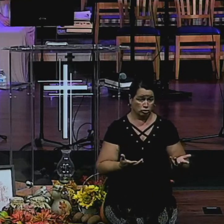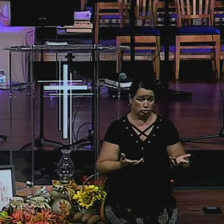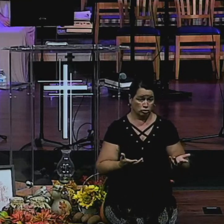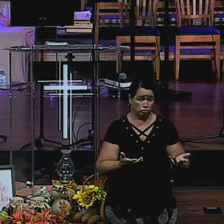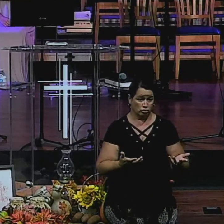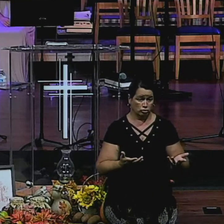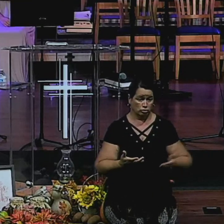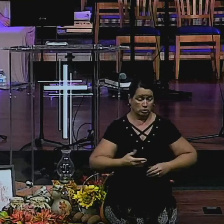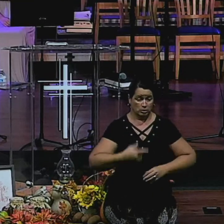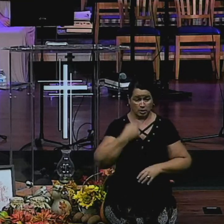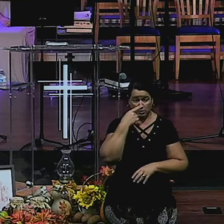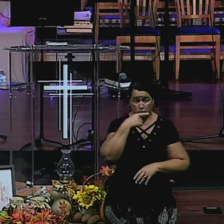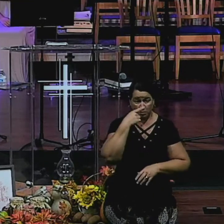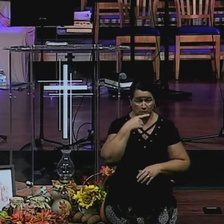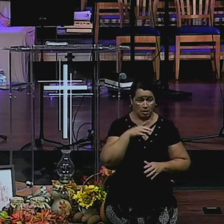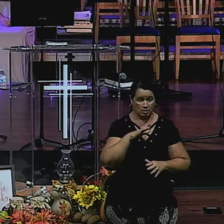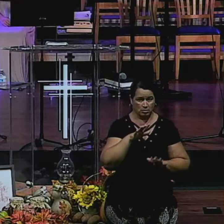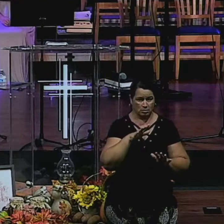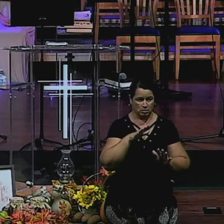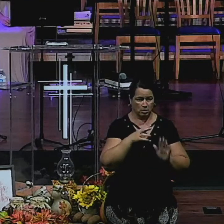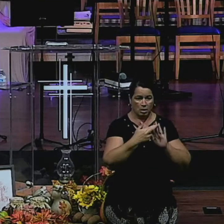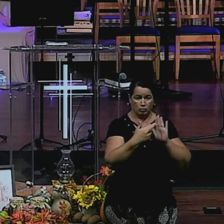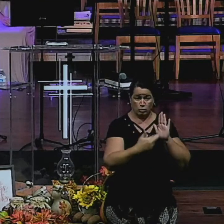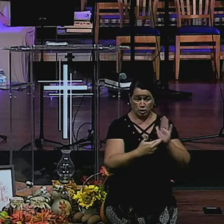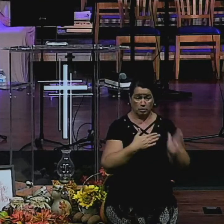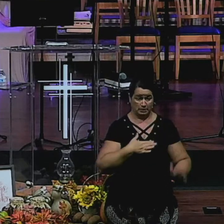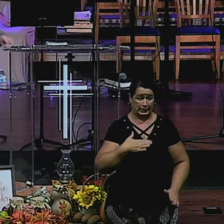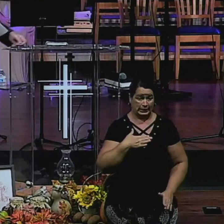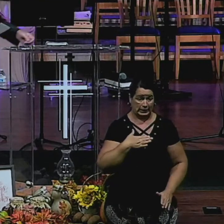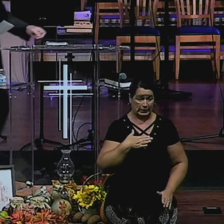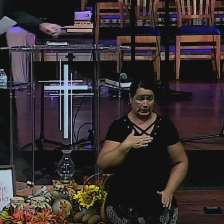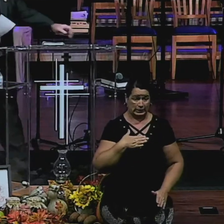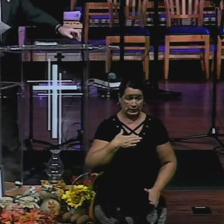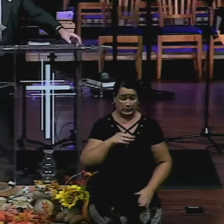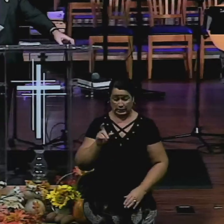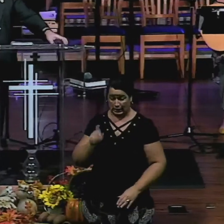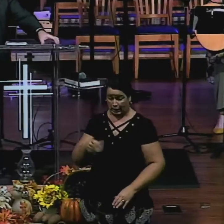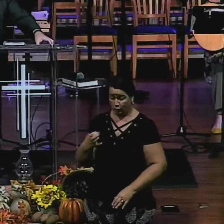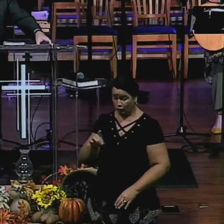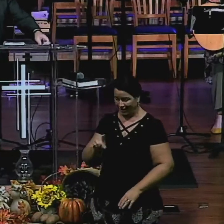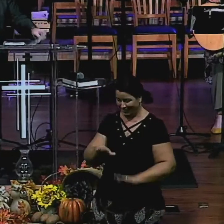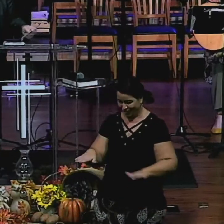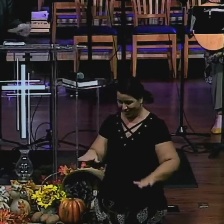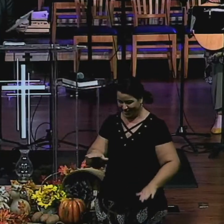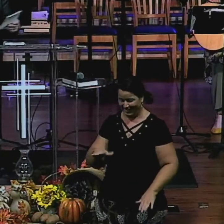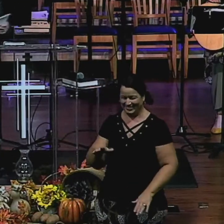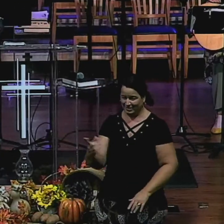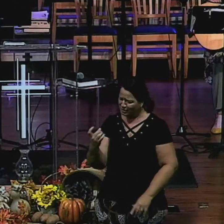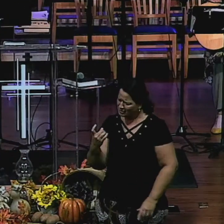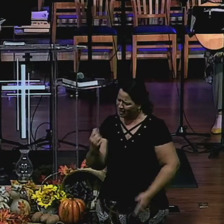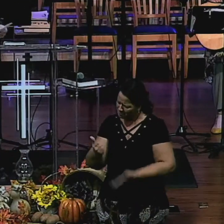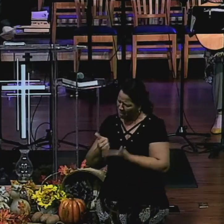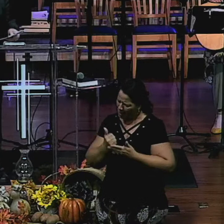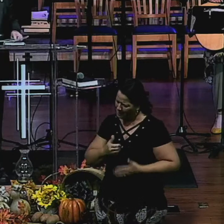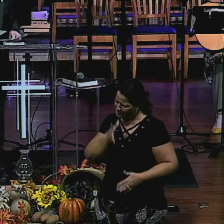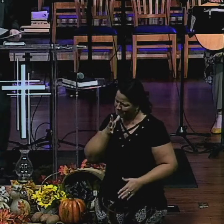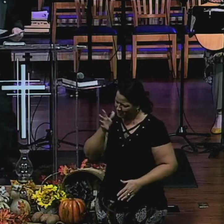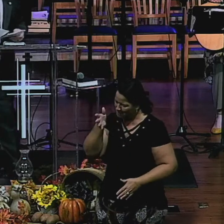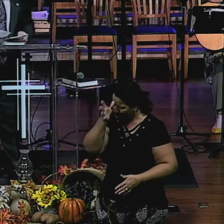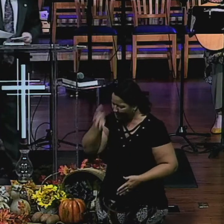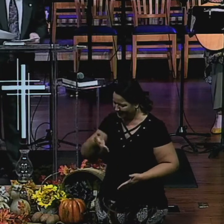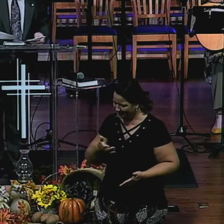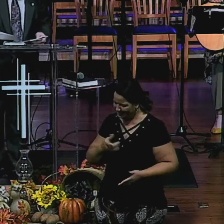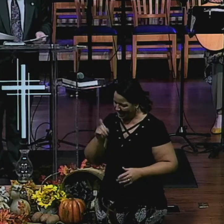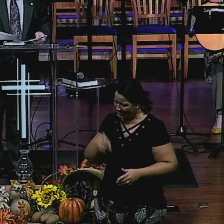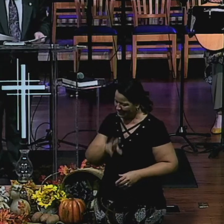handful of people registered. So if you don't know how to do it, here's what you do. You ask your grandchild. So I will say, Jonah, come help Grandpa. I need